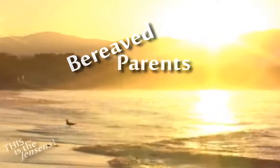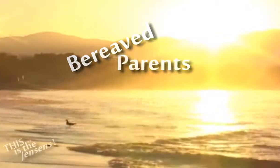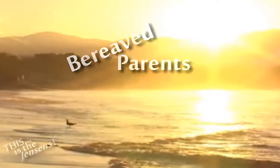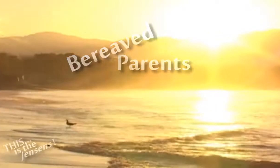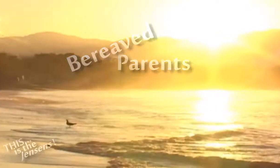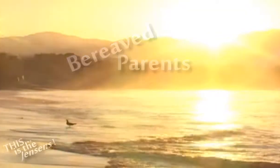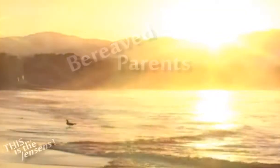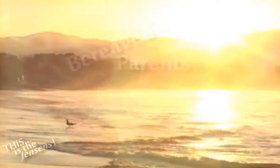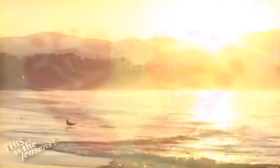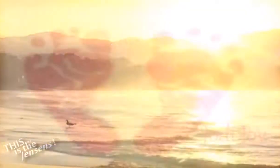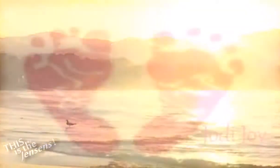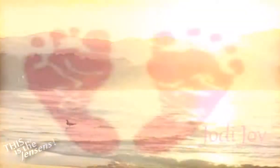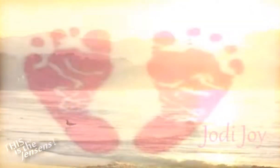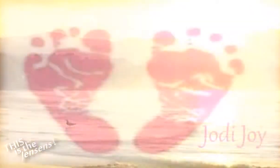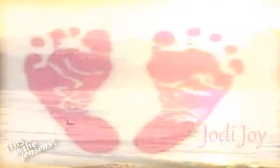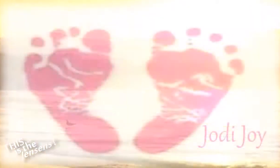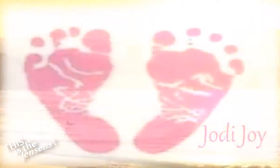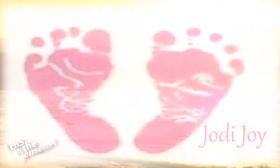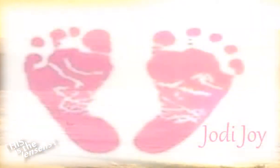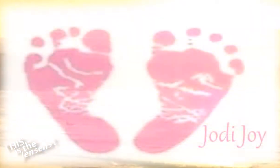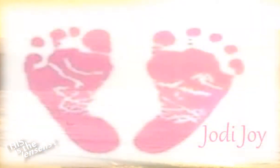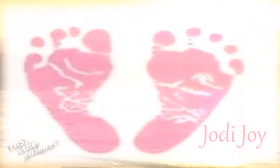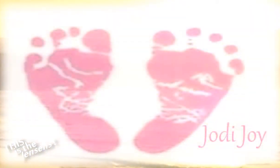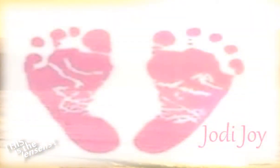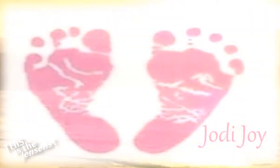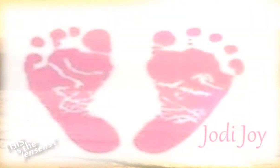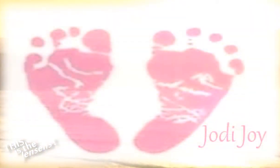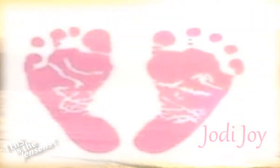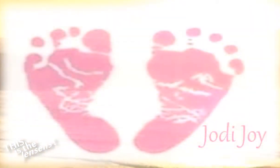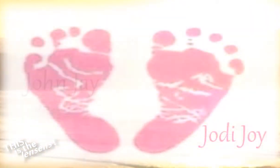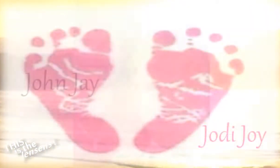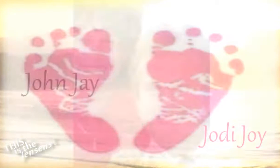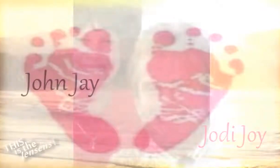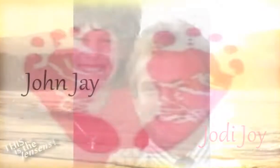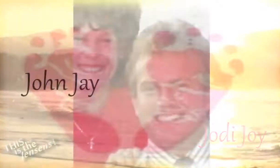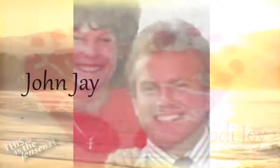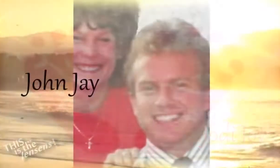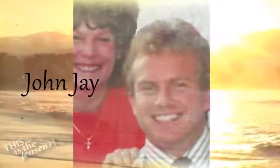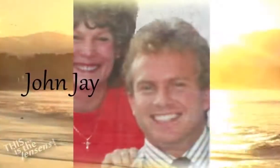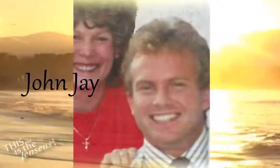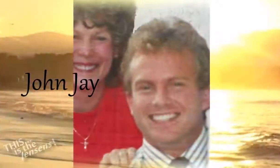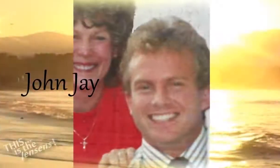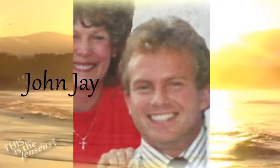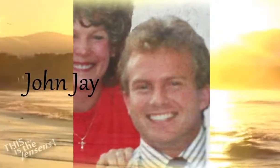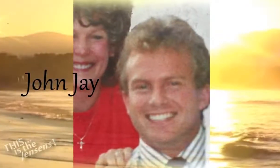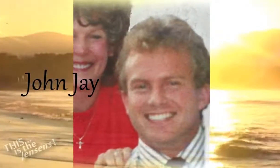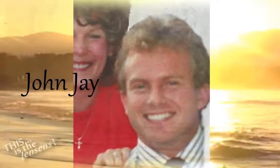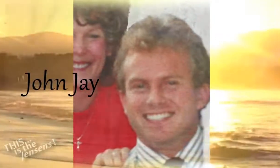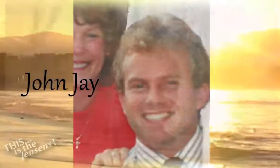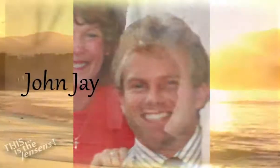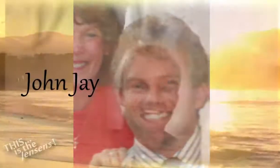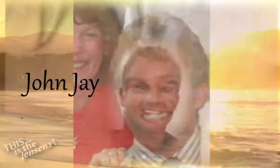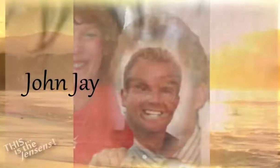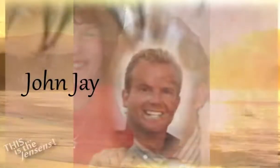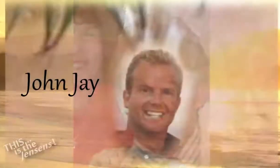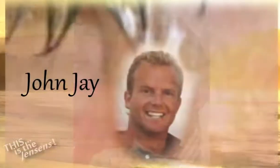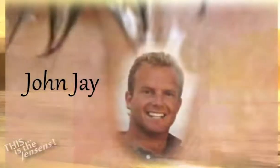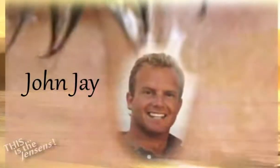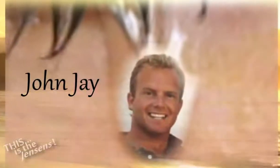2 children. Baby Jody Joy died before she was born, and their beloved adult son, John Jay, died tragically